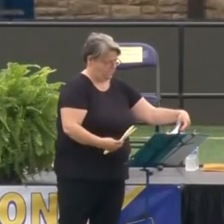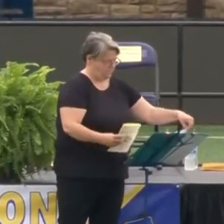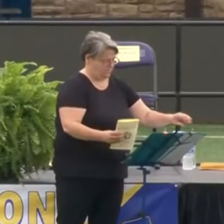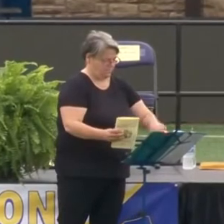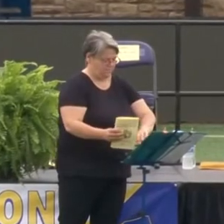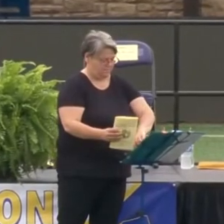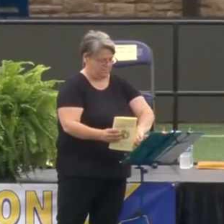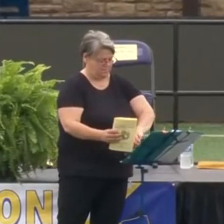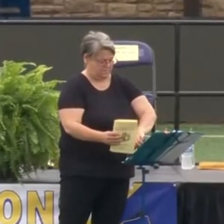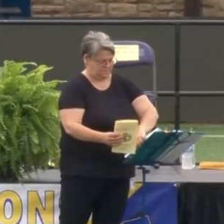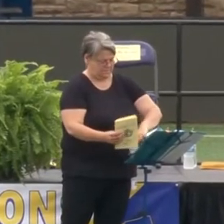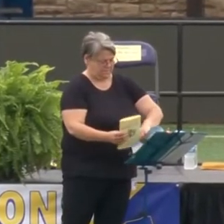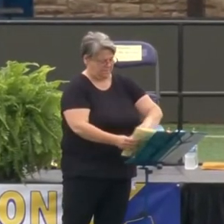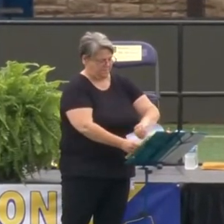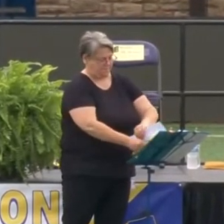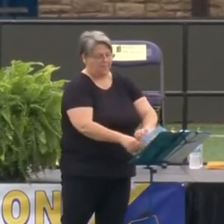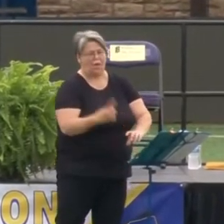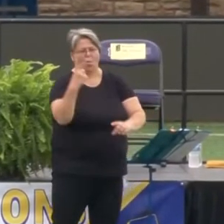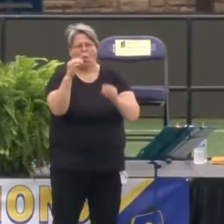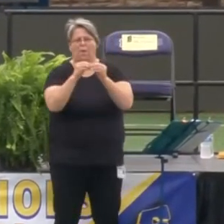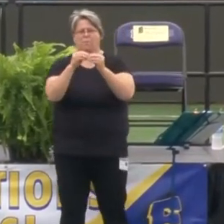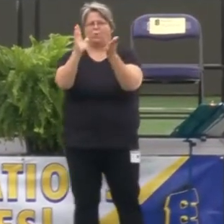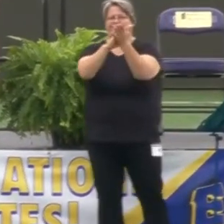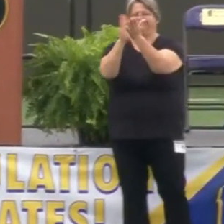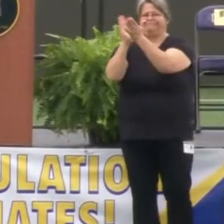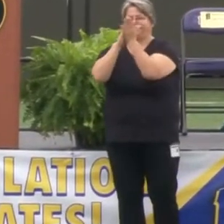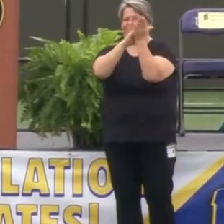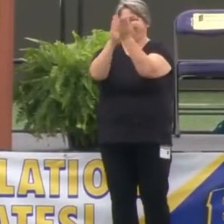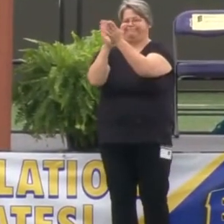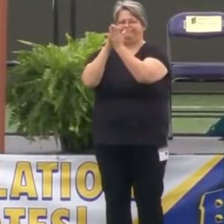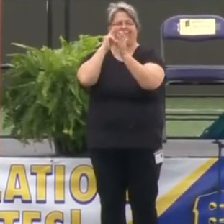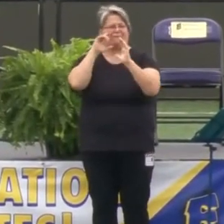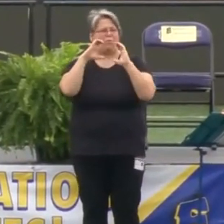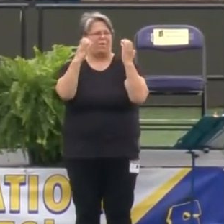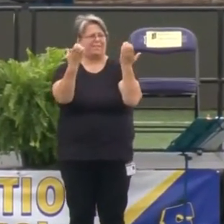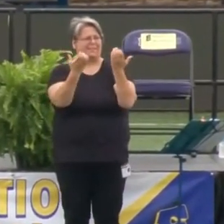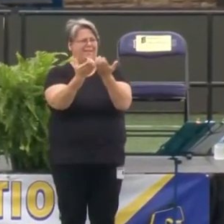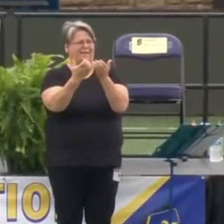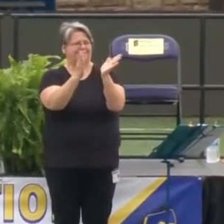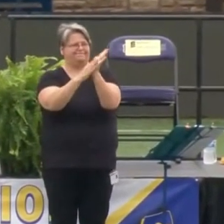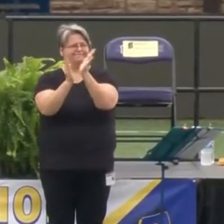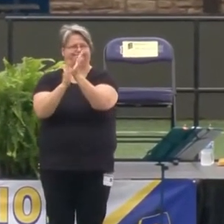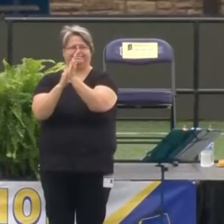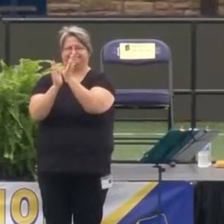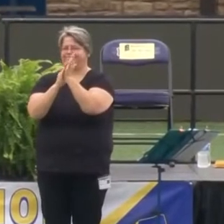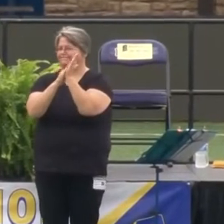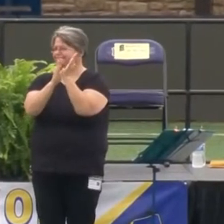Can we get one more round of applause for the class of 2021? Thank you.